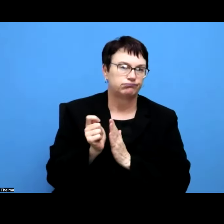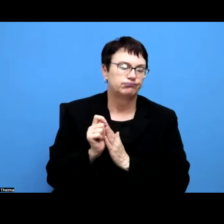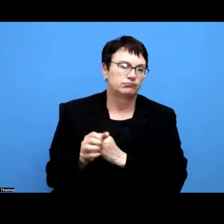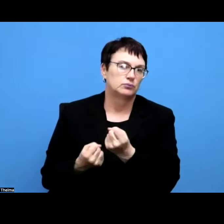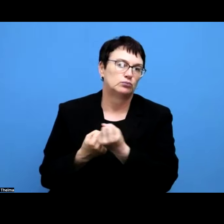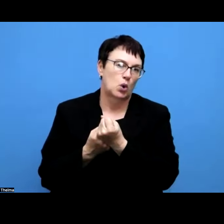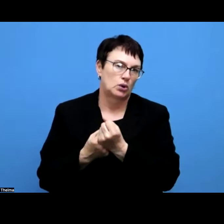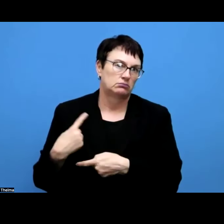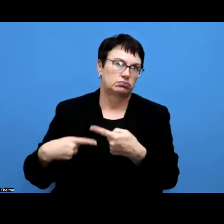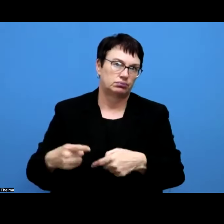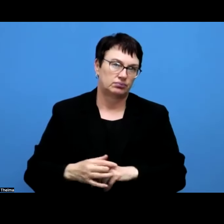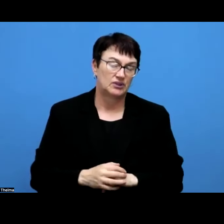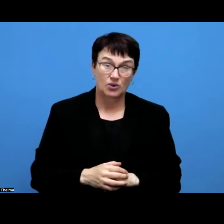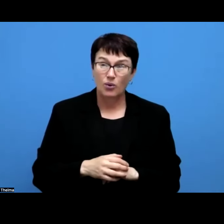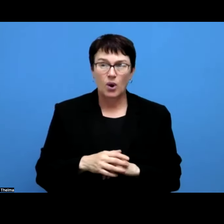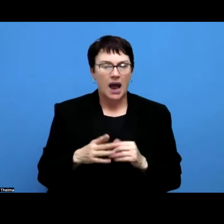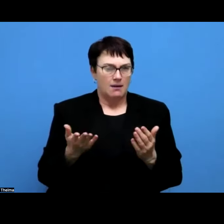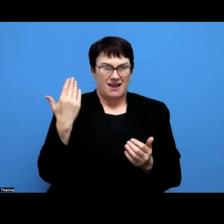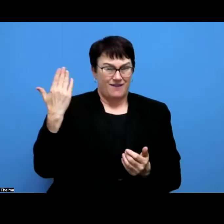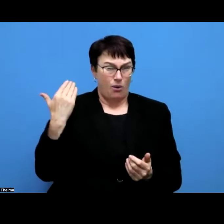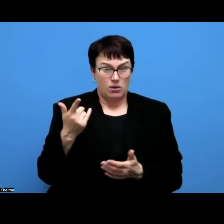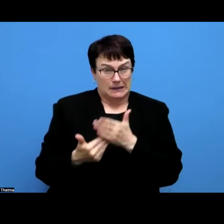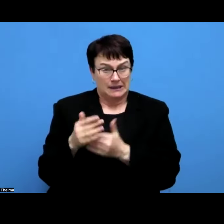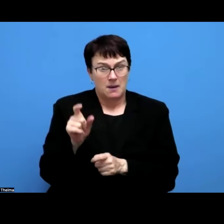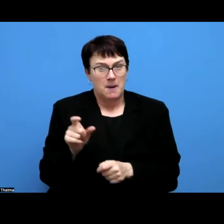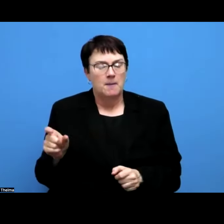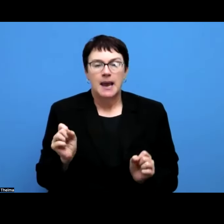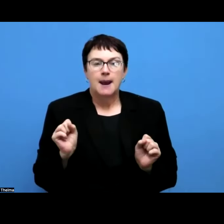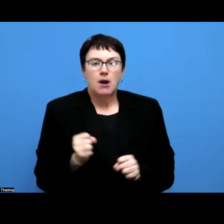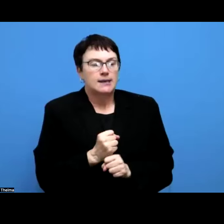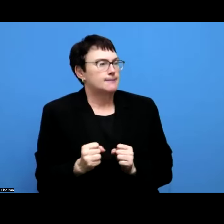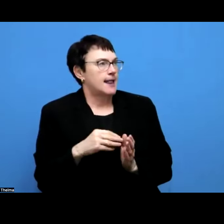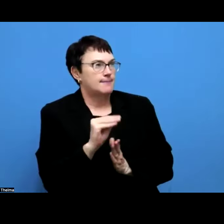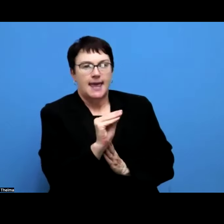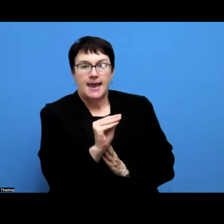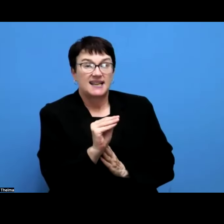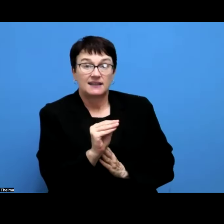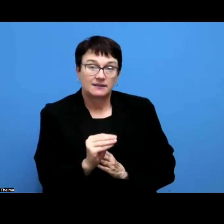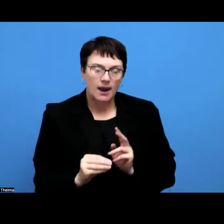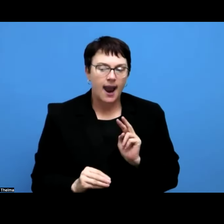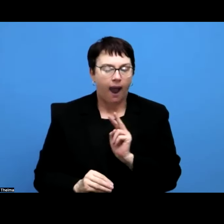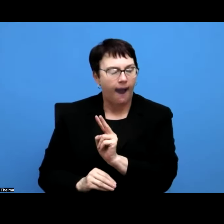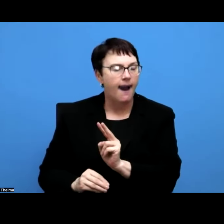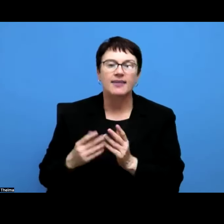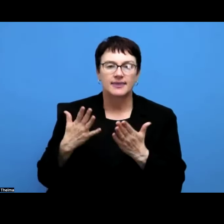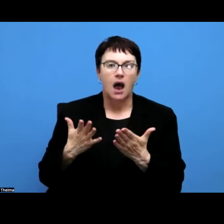disability who are unable to pay will receive premium-free coverage. So in